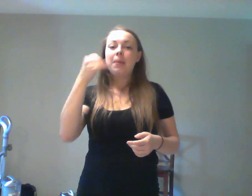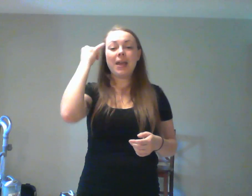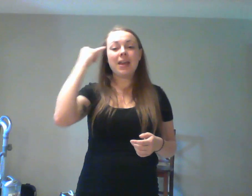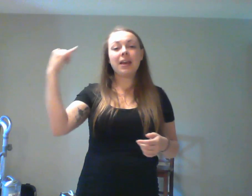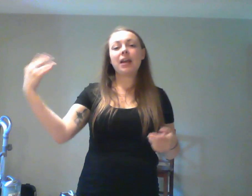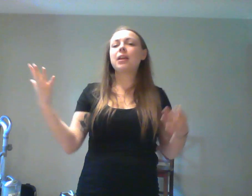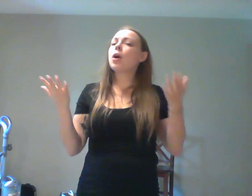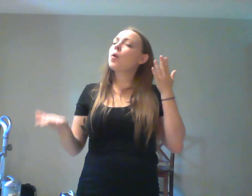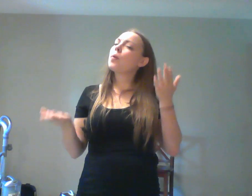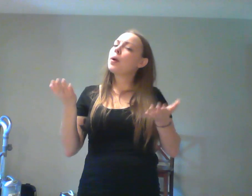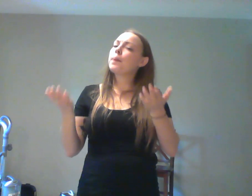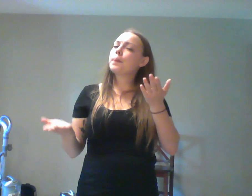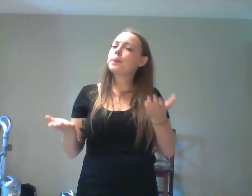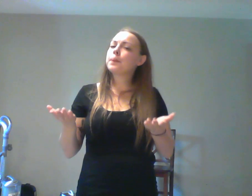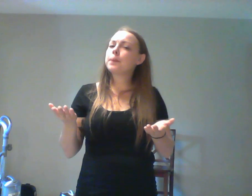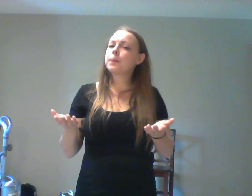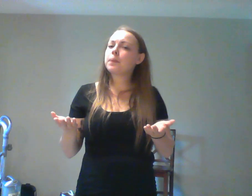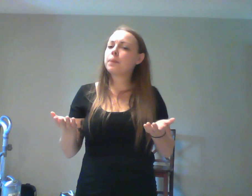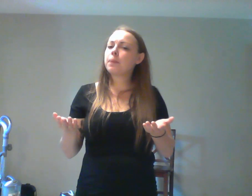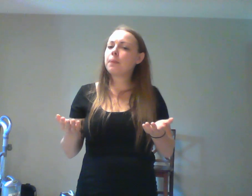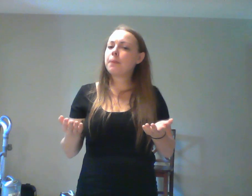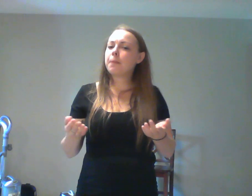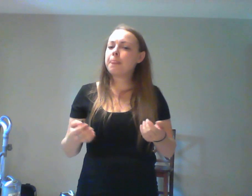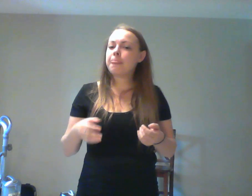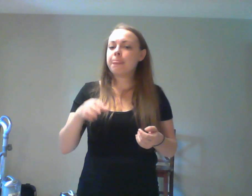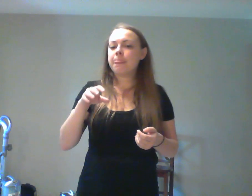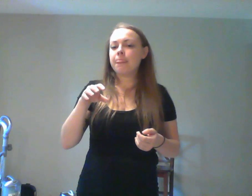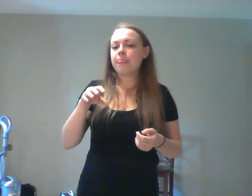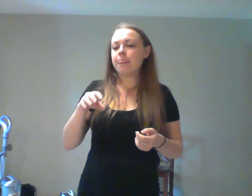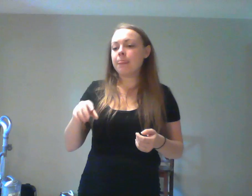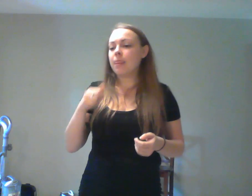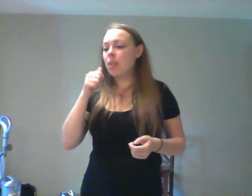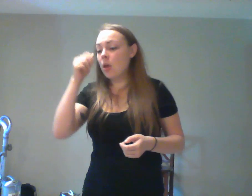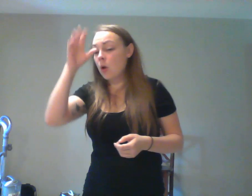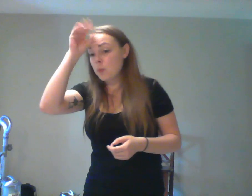I love how Kate's writing in complete sentences. He told me the main idea is.